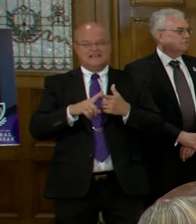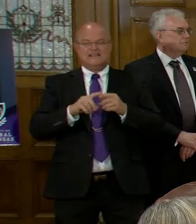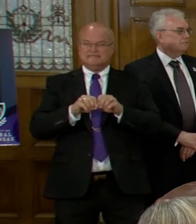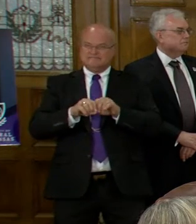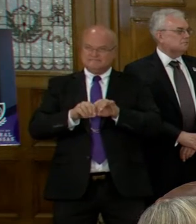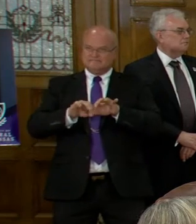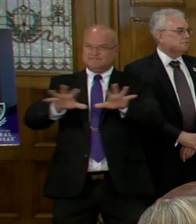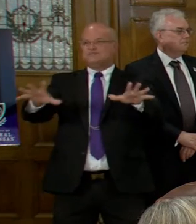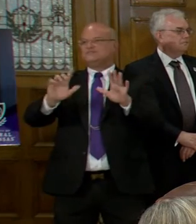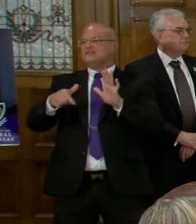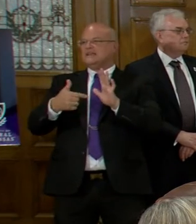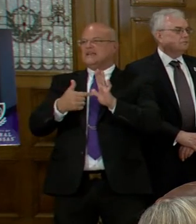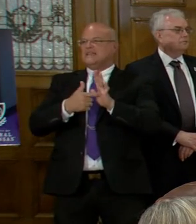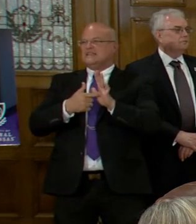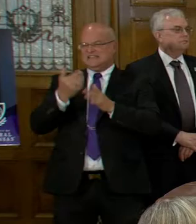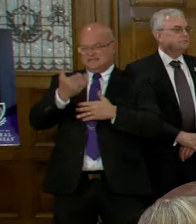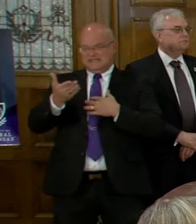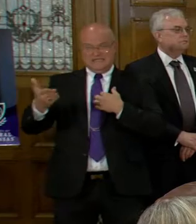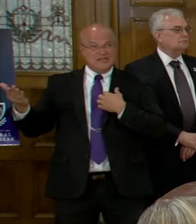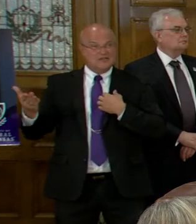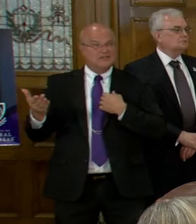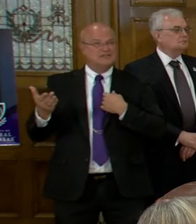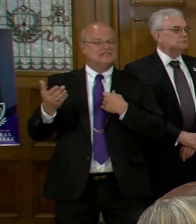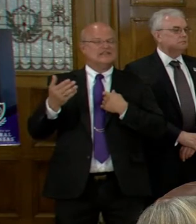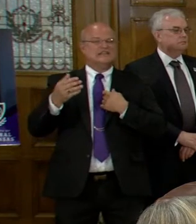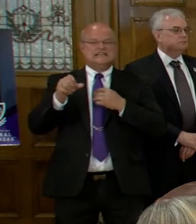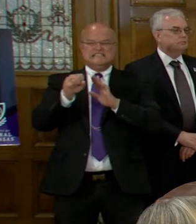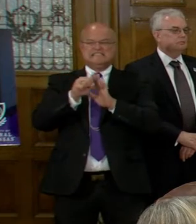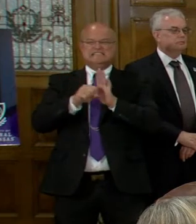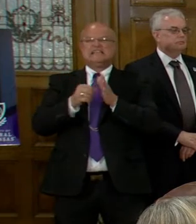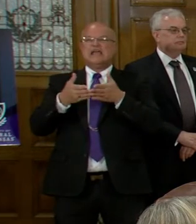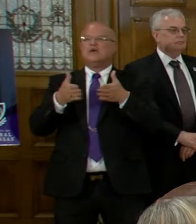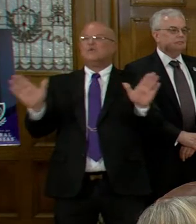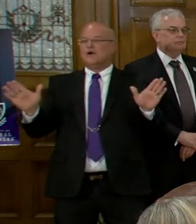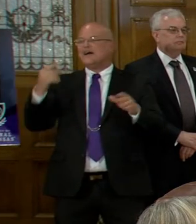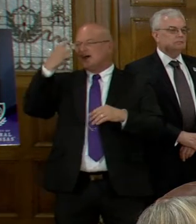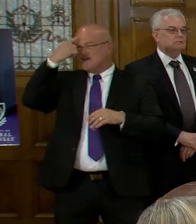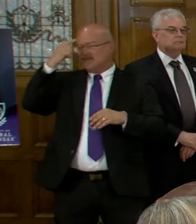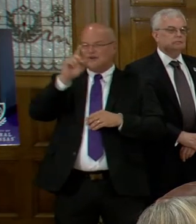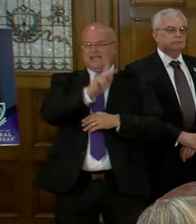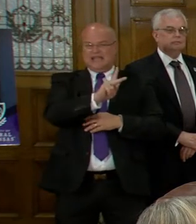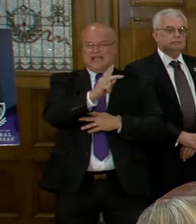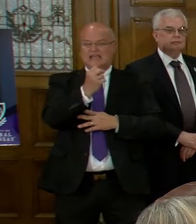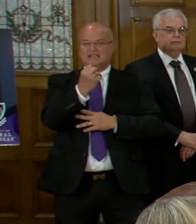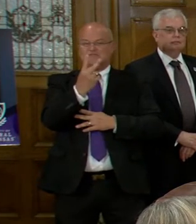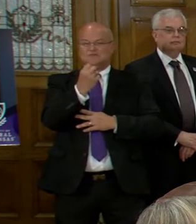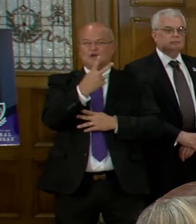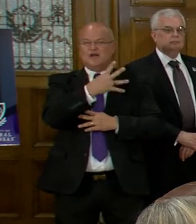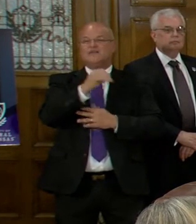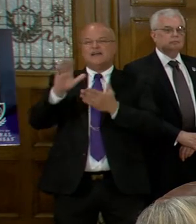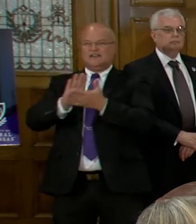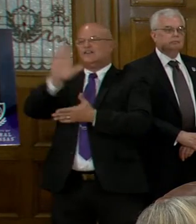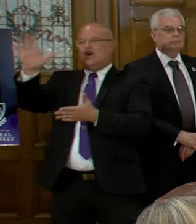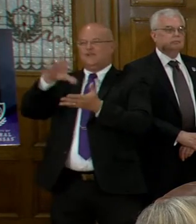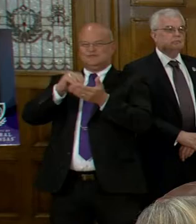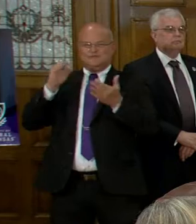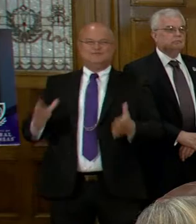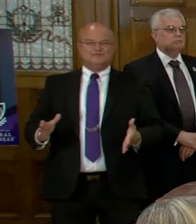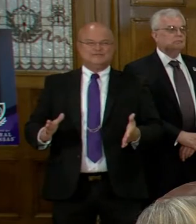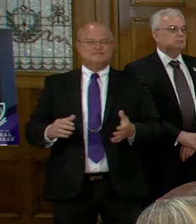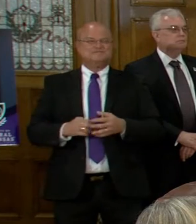disseminate this these materials statewide to K-12 and higher education